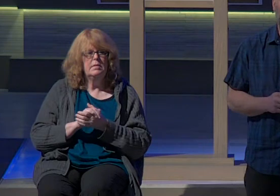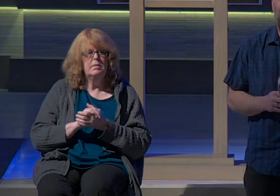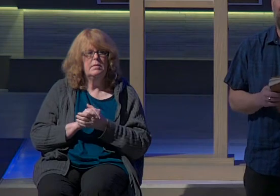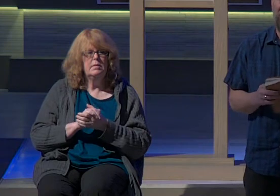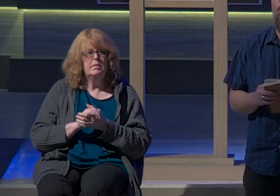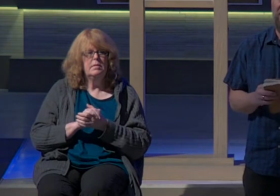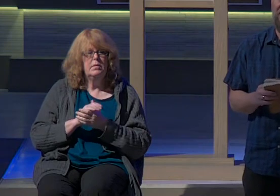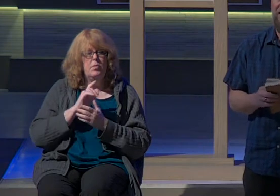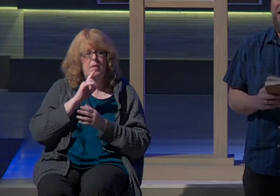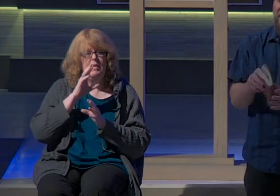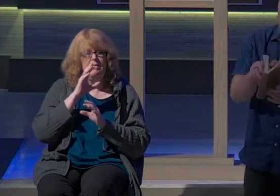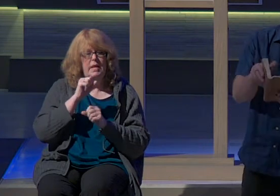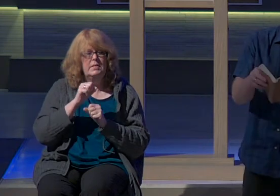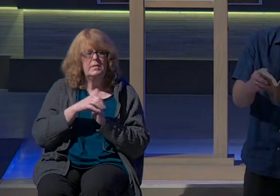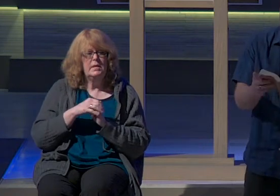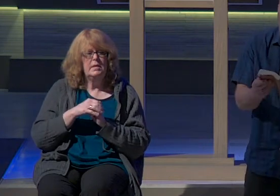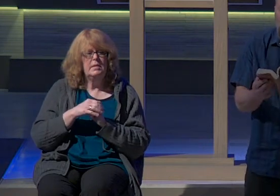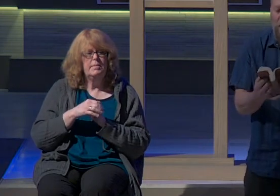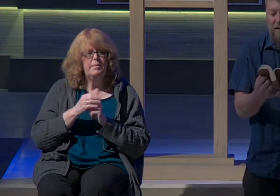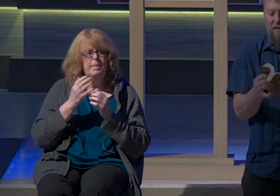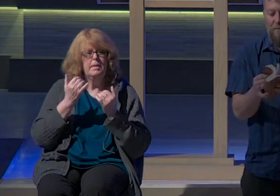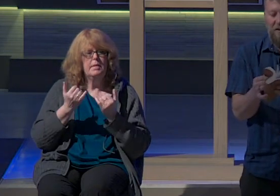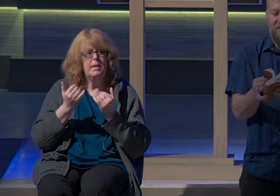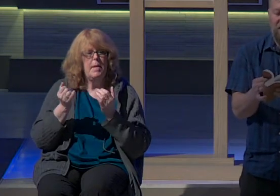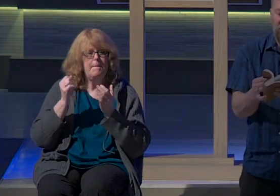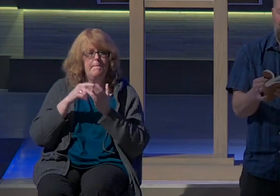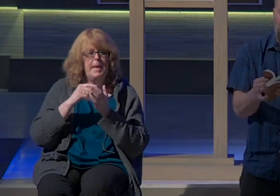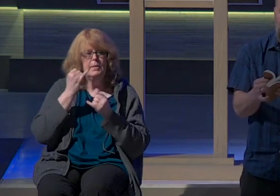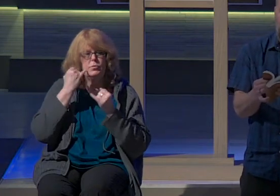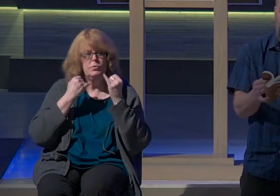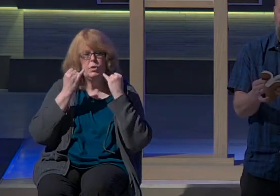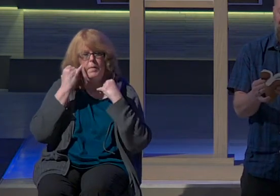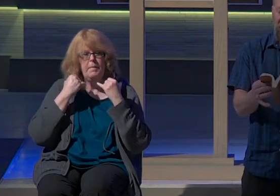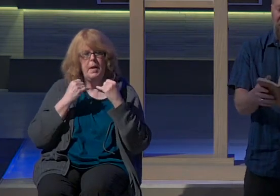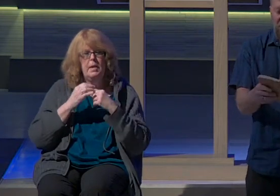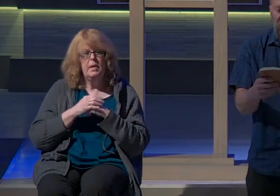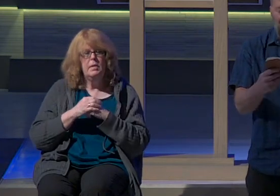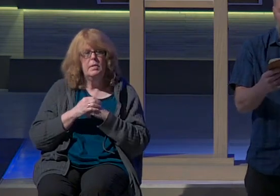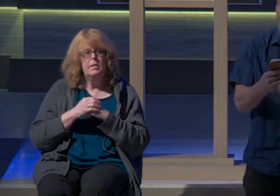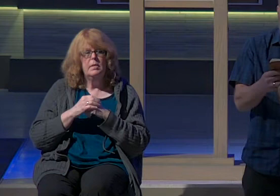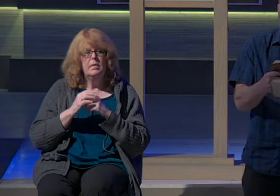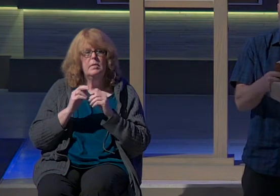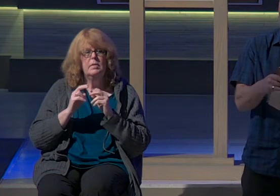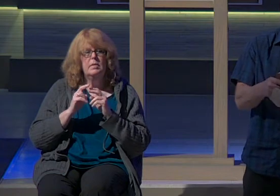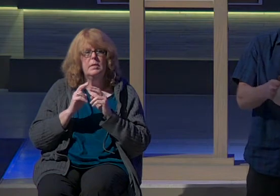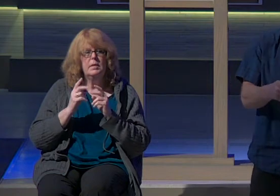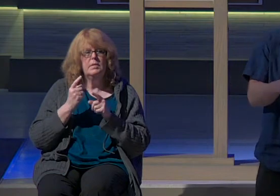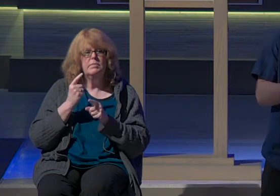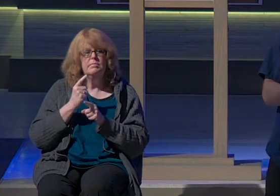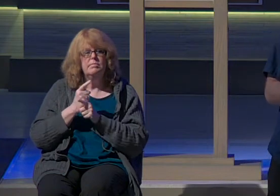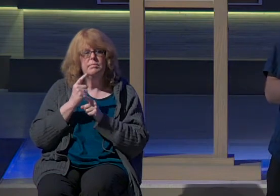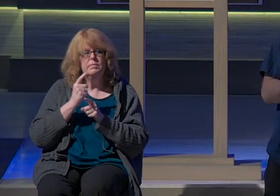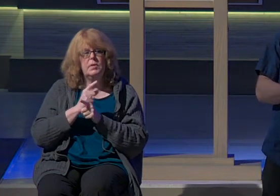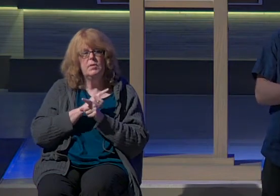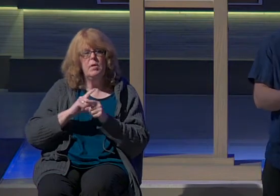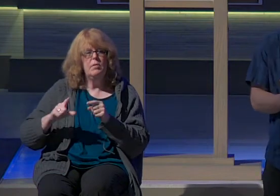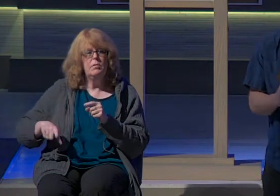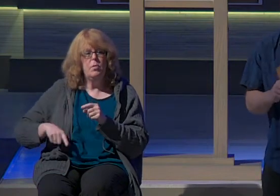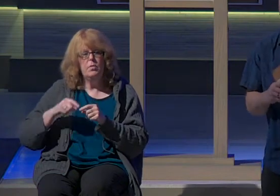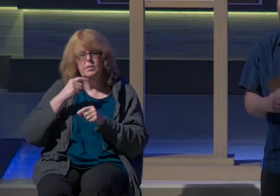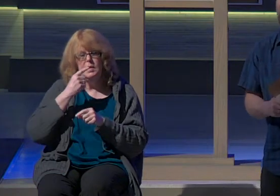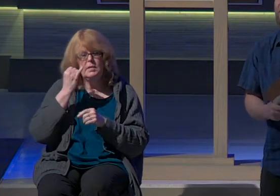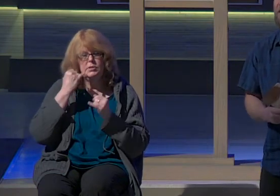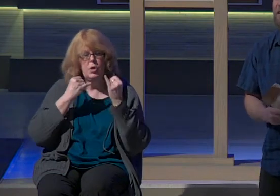That's fascinating. And so now as we go back to the book of Jeremiah, it is very fitting that the Lord says